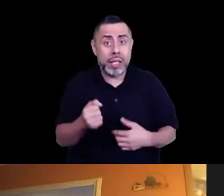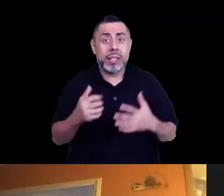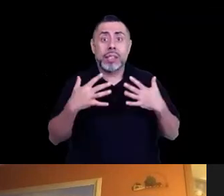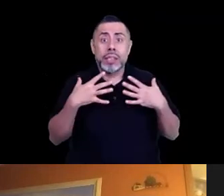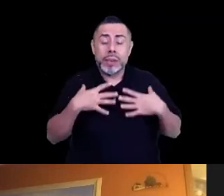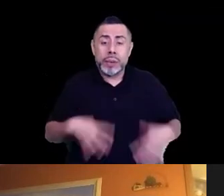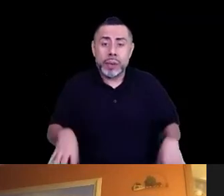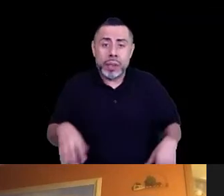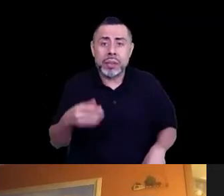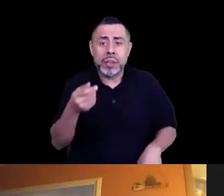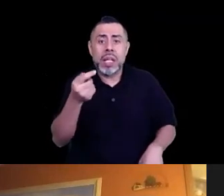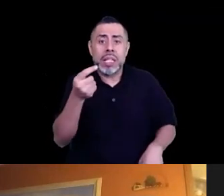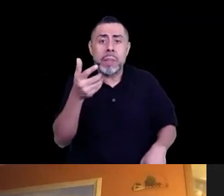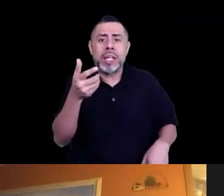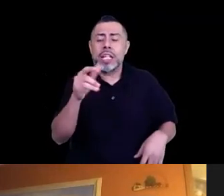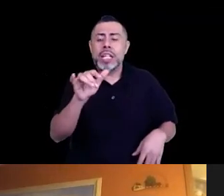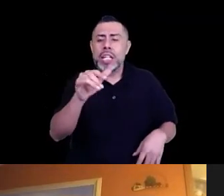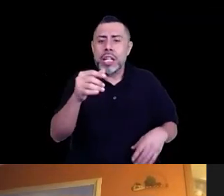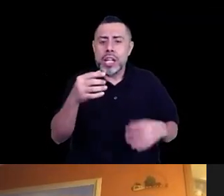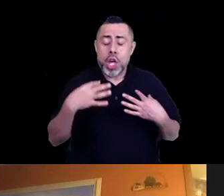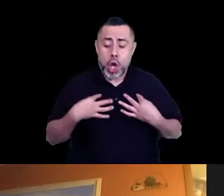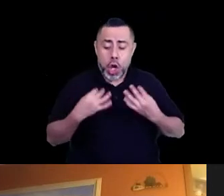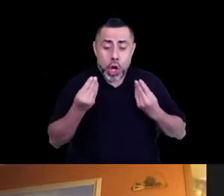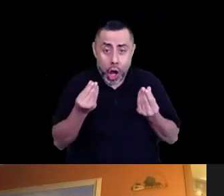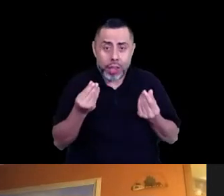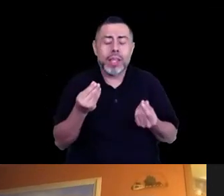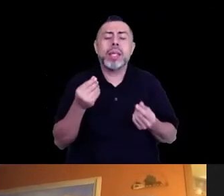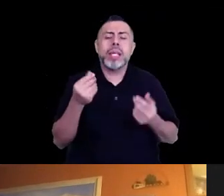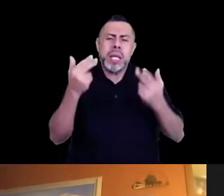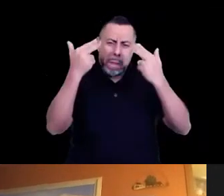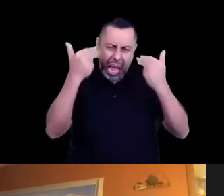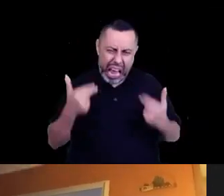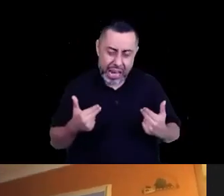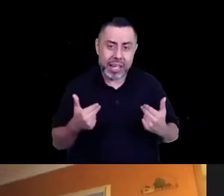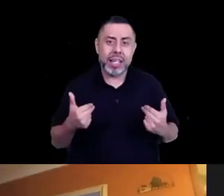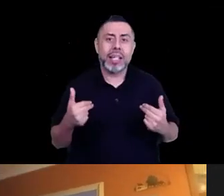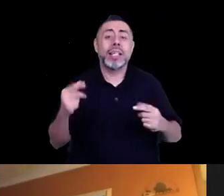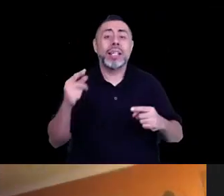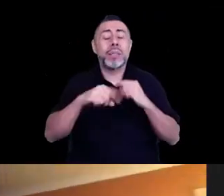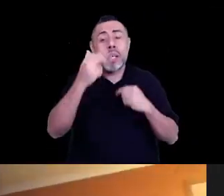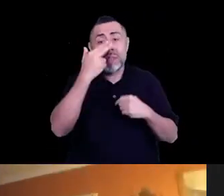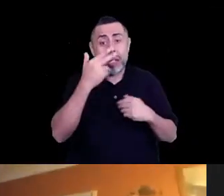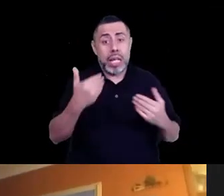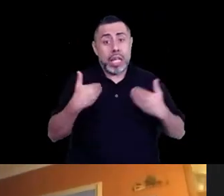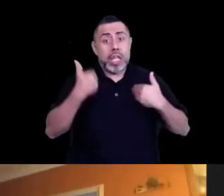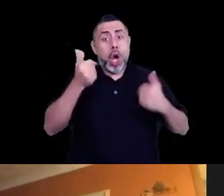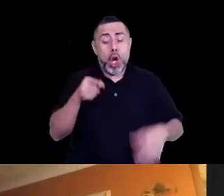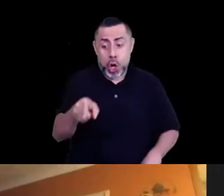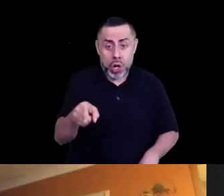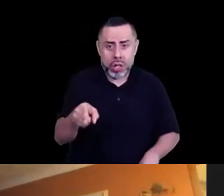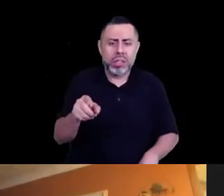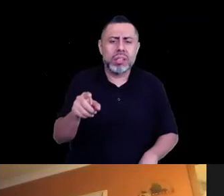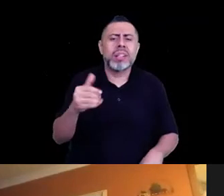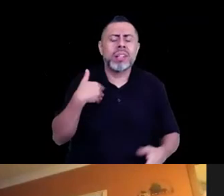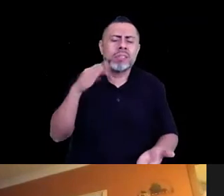paint. And progressively, there was more cloth and less paint until he got down to the grandson, who had a